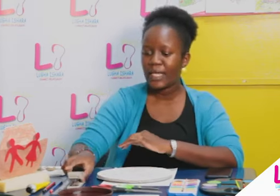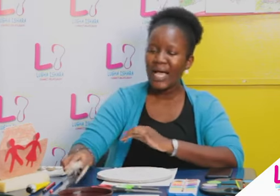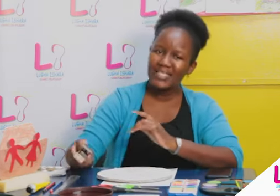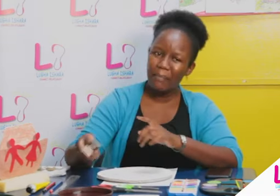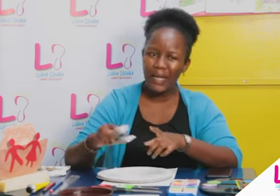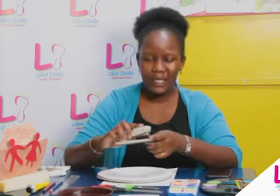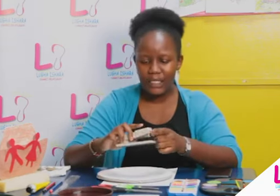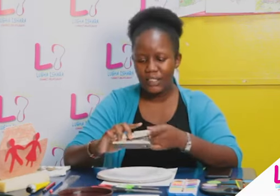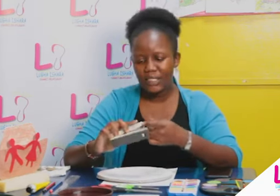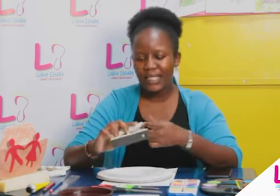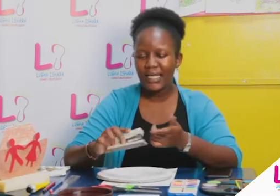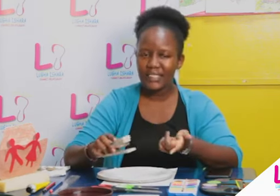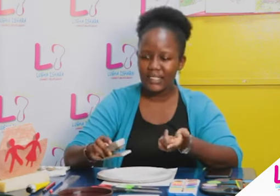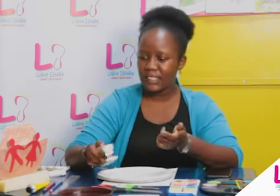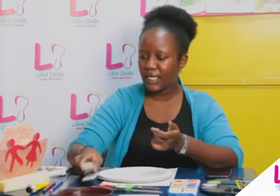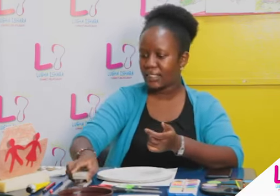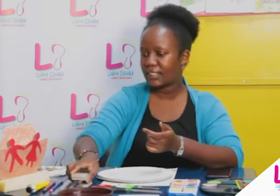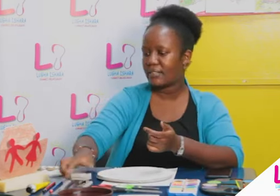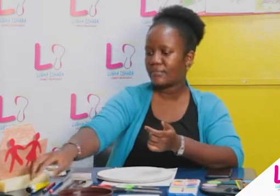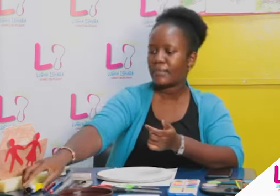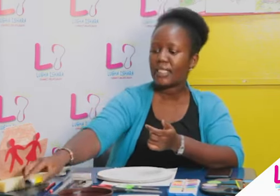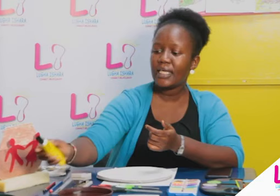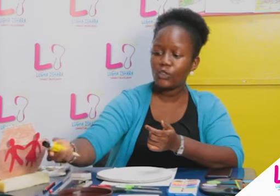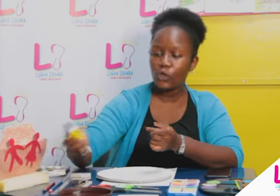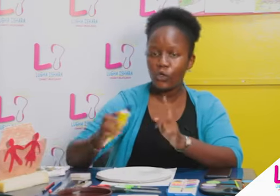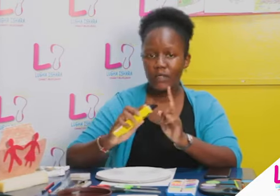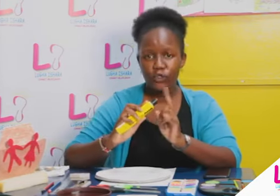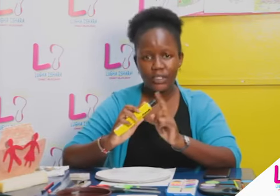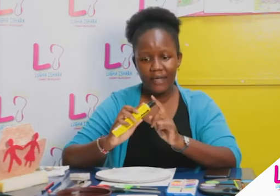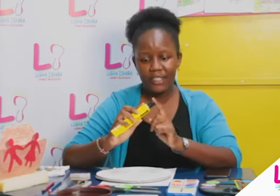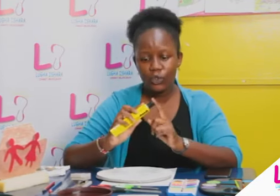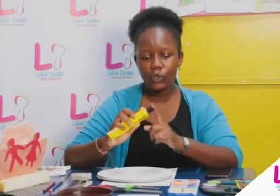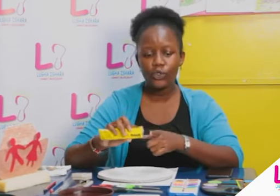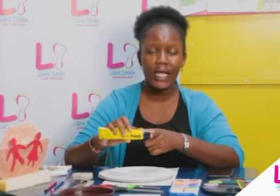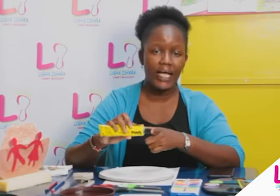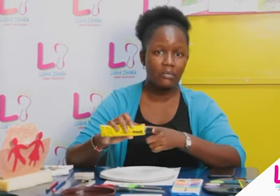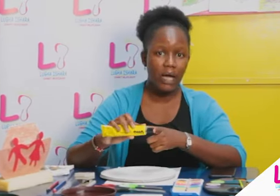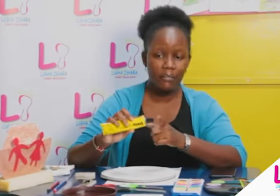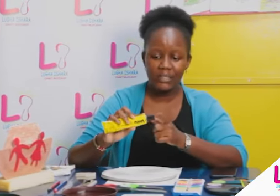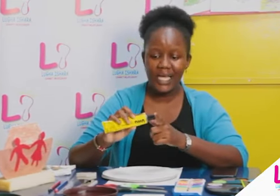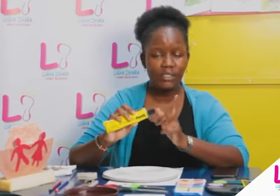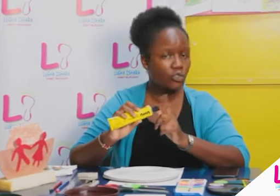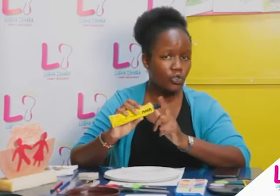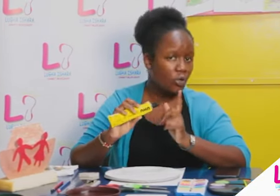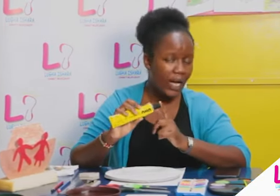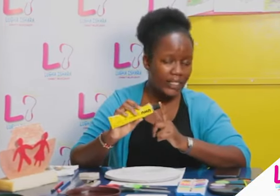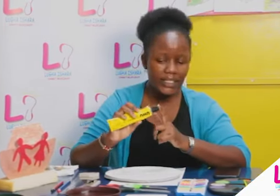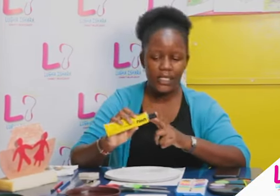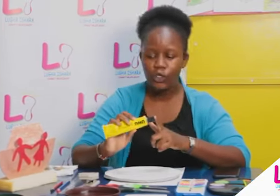A stapler, it is there just in case. There is glue. If you don't have this glue, you can ask mom, dad, shosho, auntie to